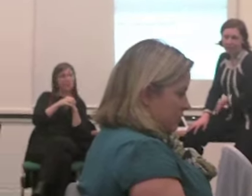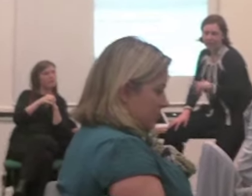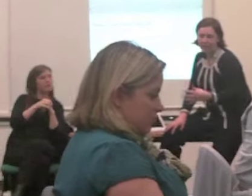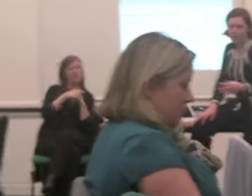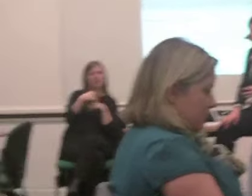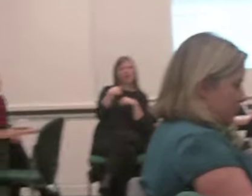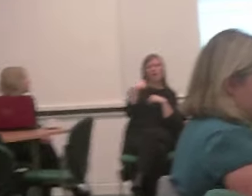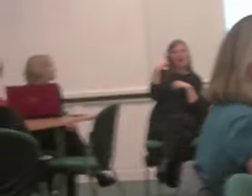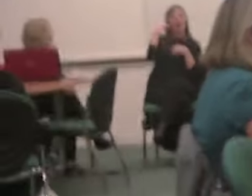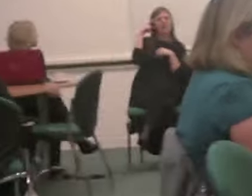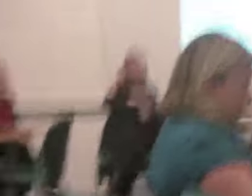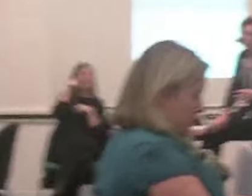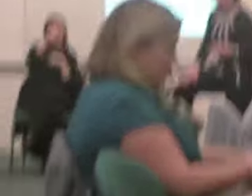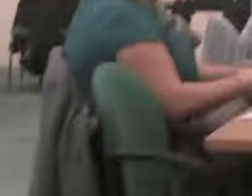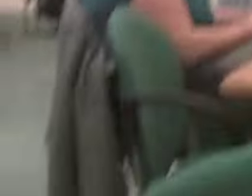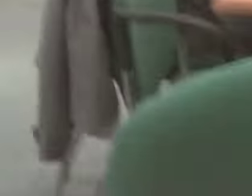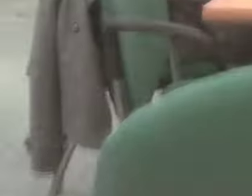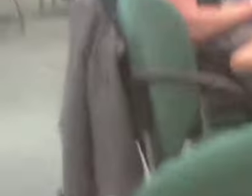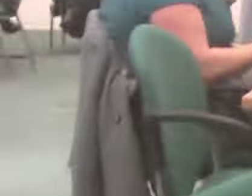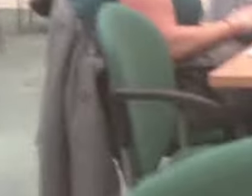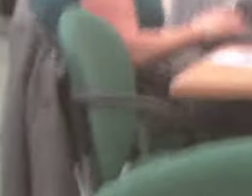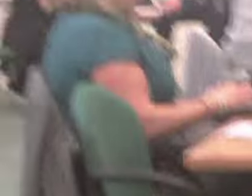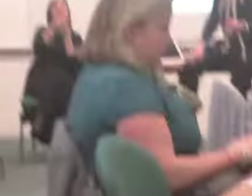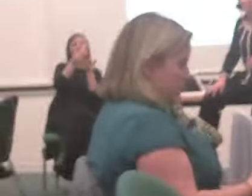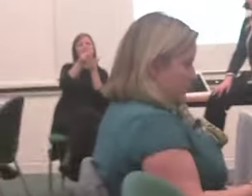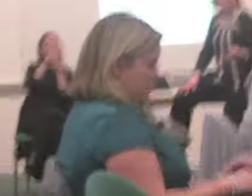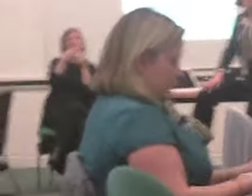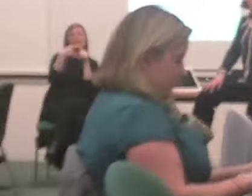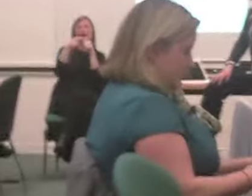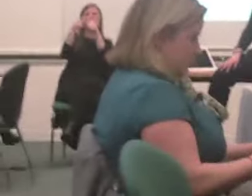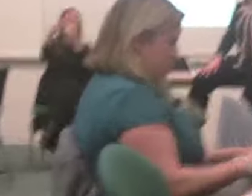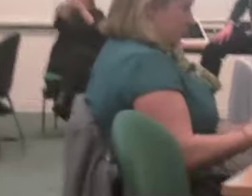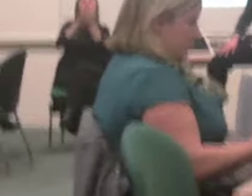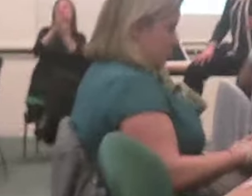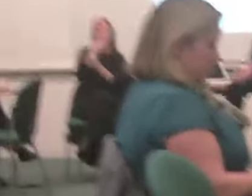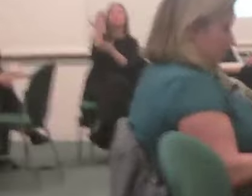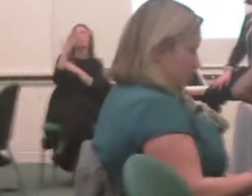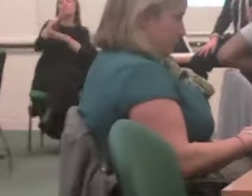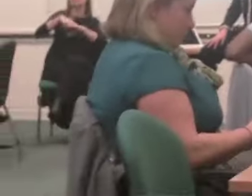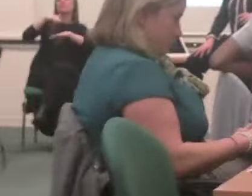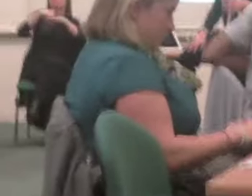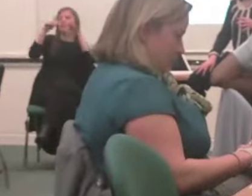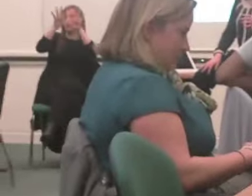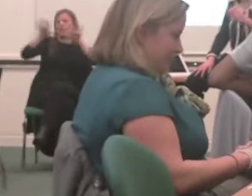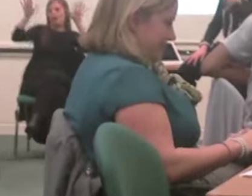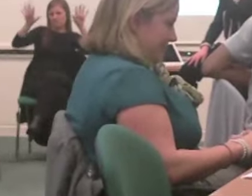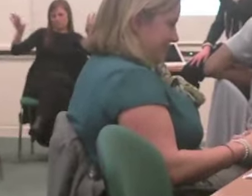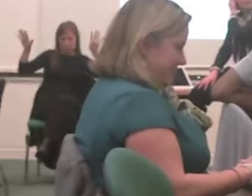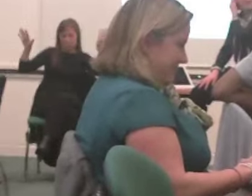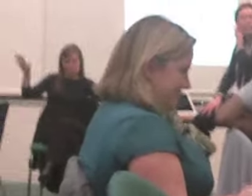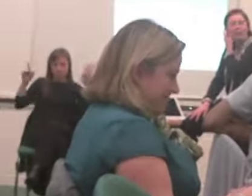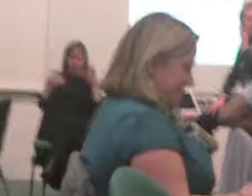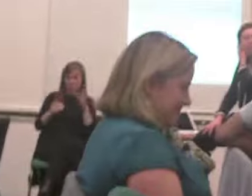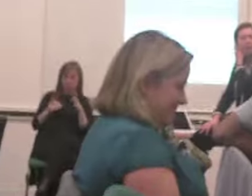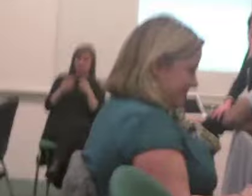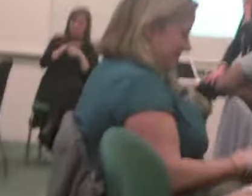I think they hadn't put in the funding application to get a grant for the Christmas lights. And it was an issue that the local people